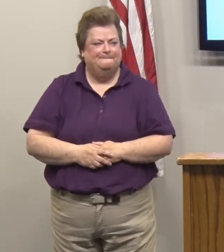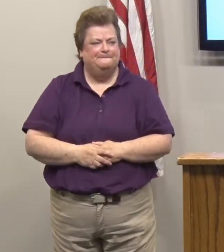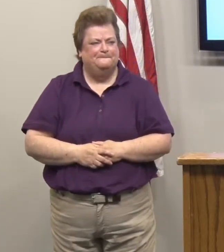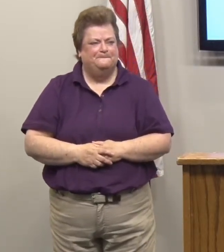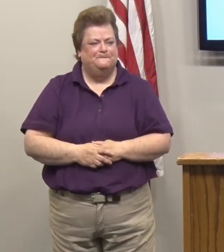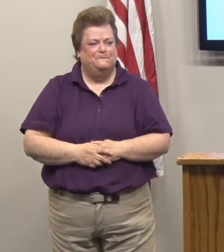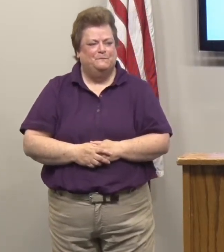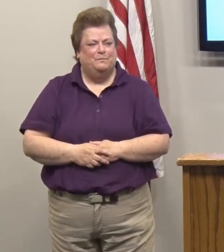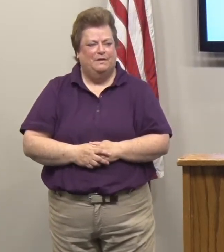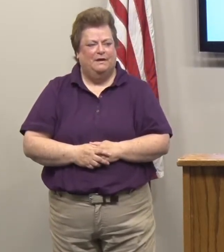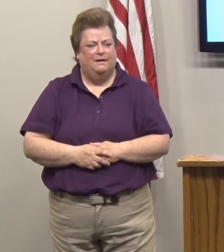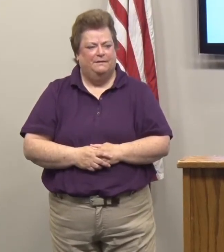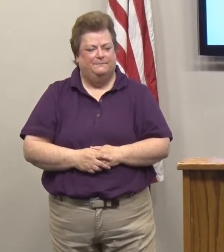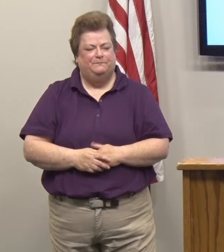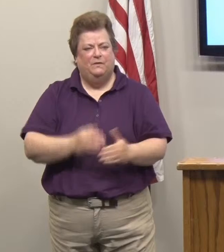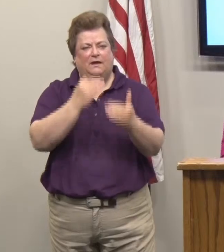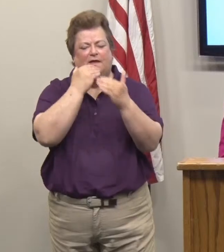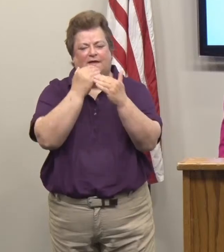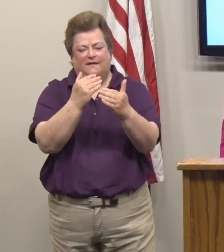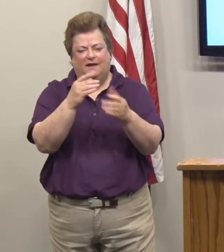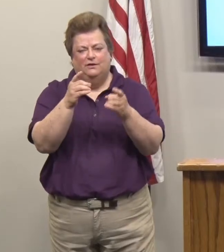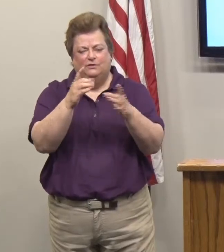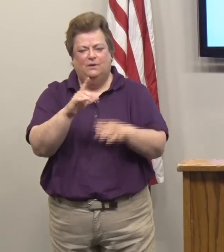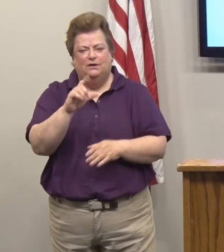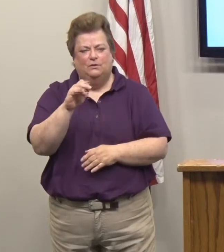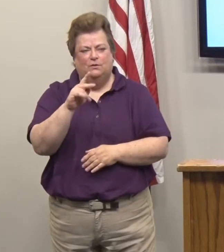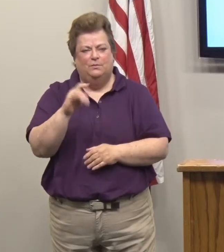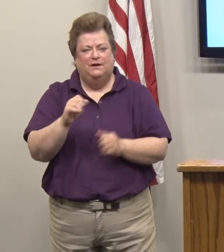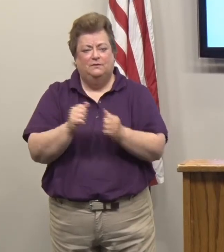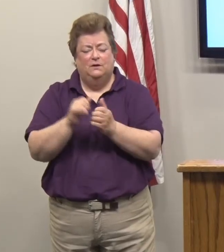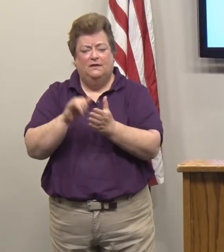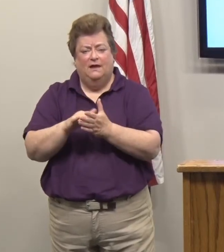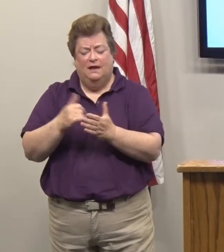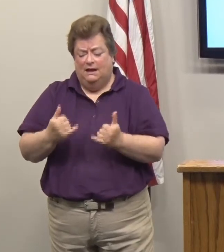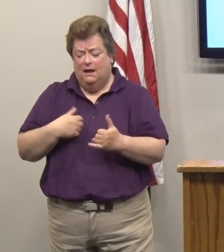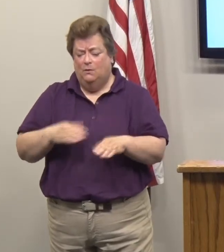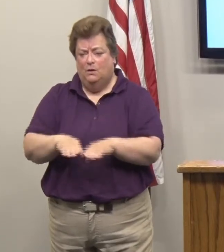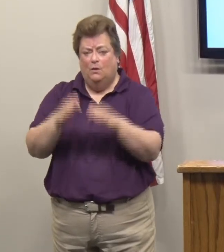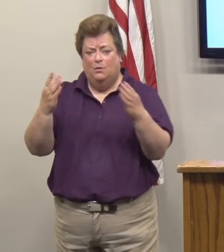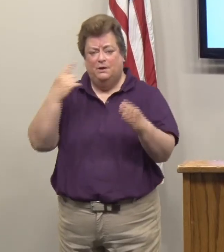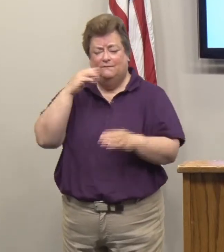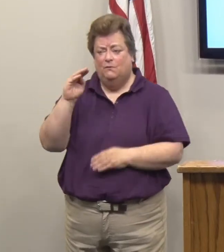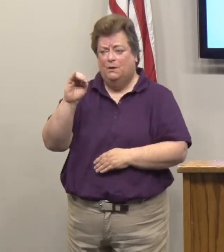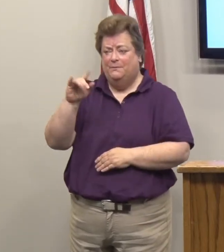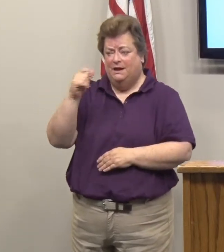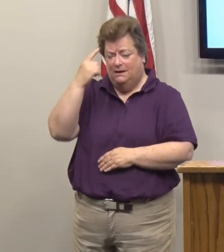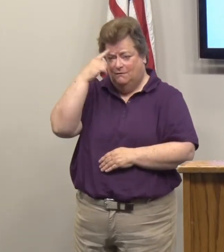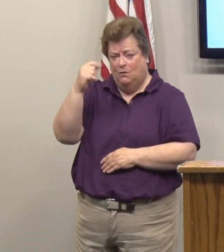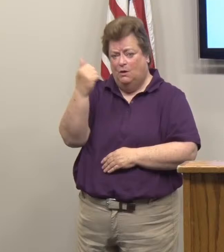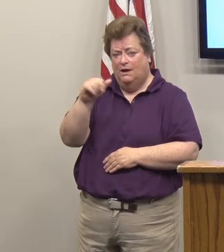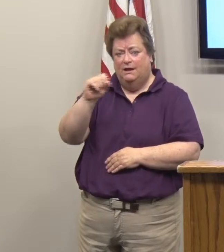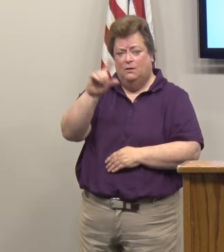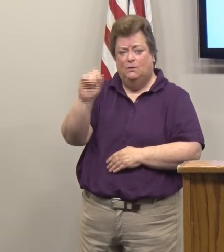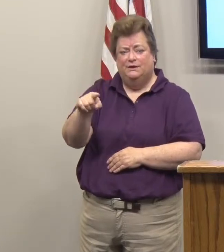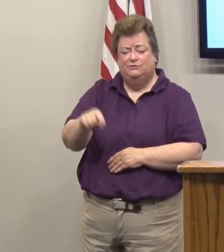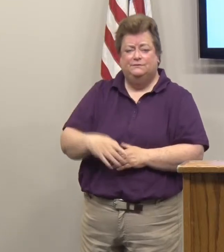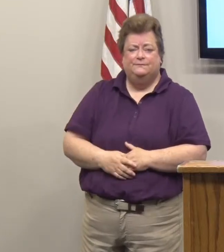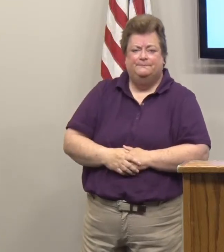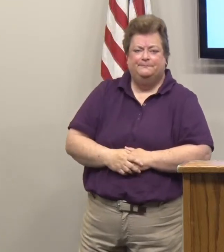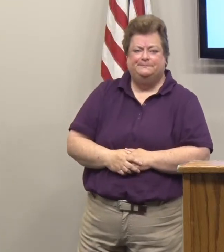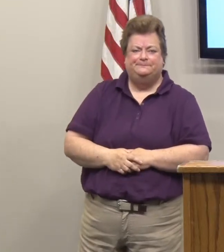each other by staying 6 feet away from others, wearing our face covering, and washing our hands frequently.